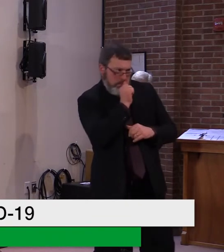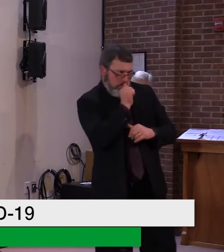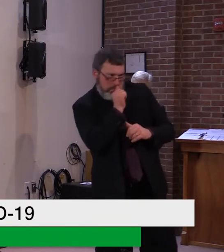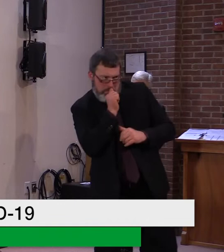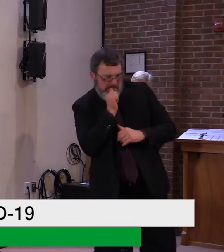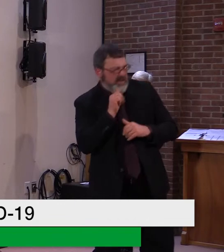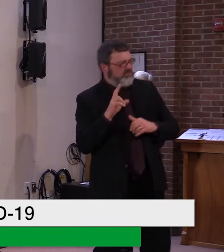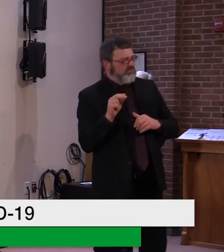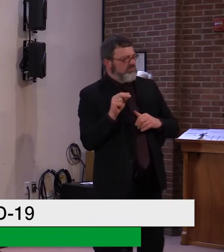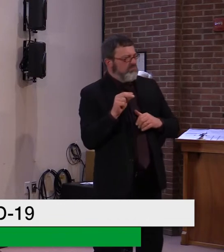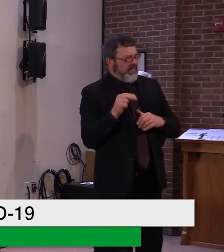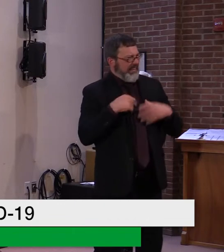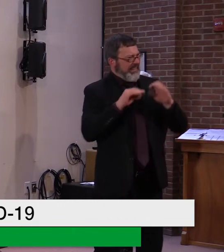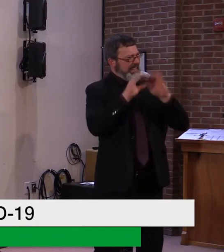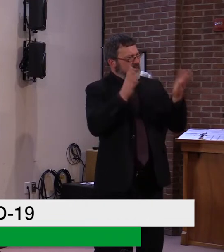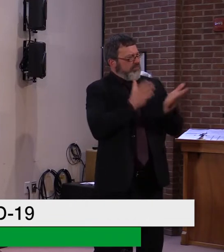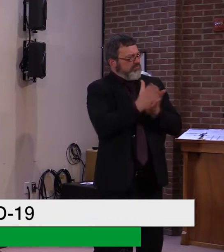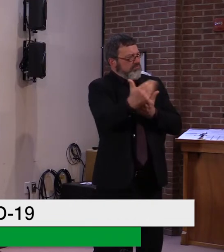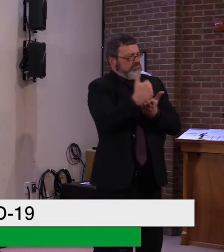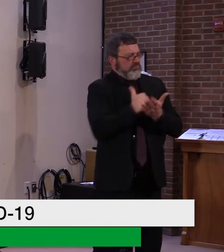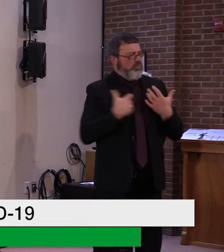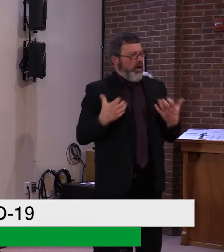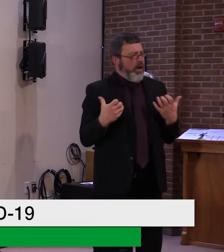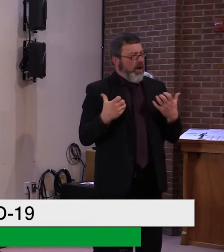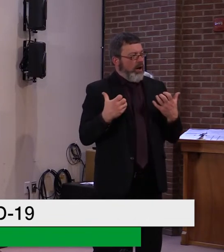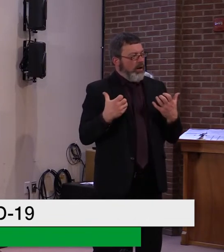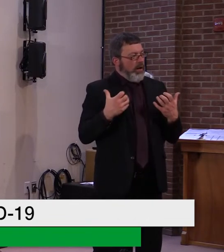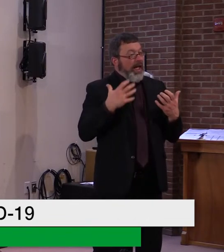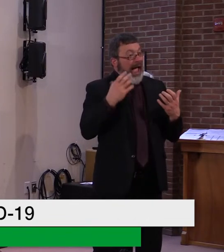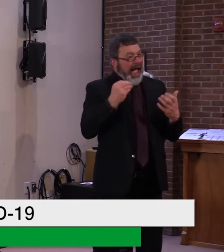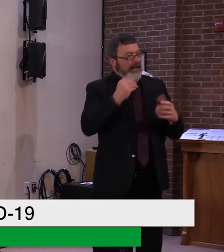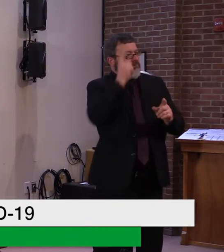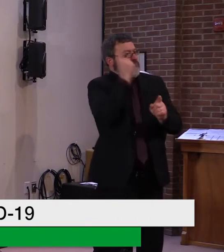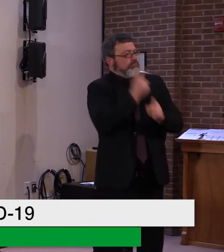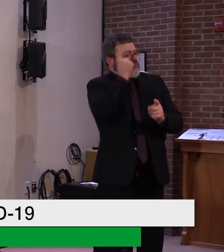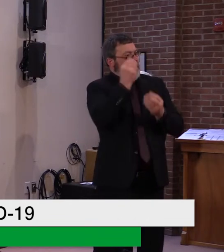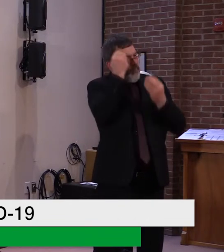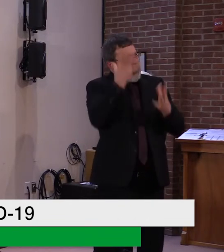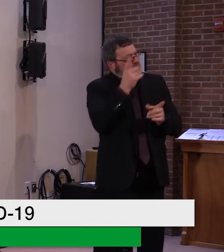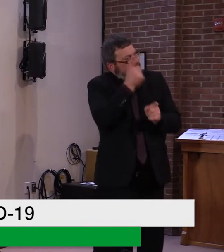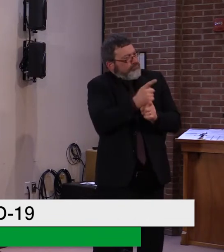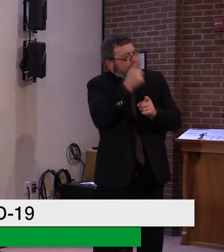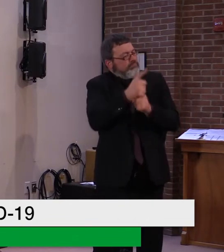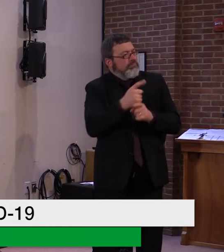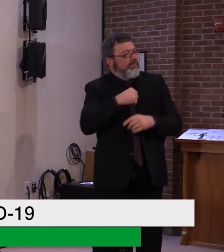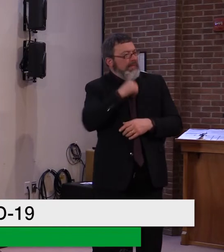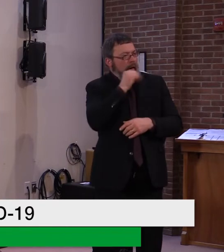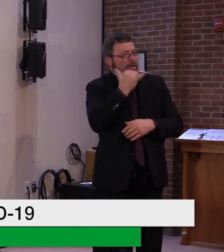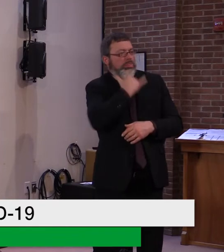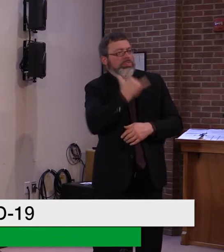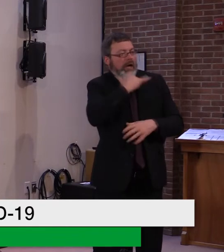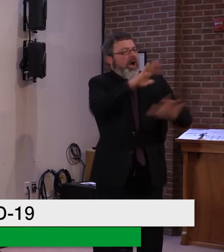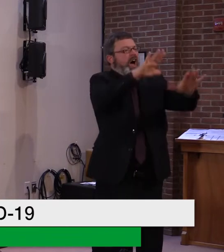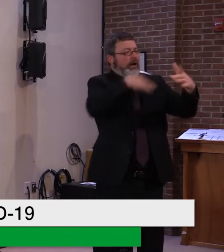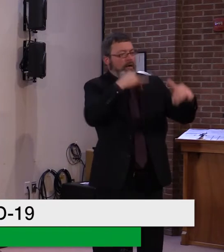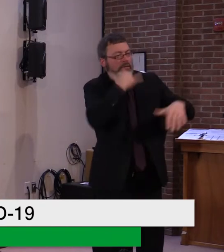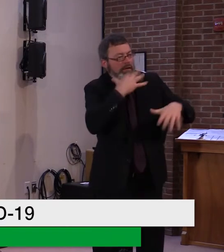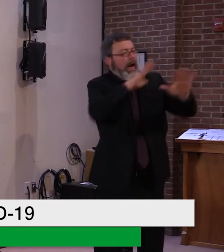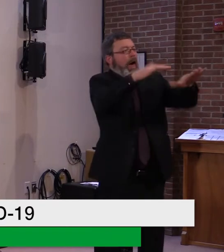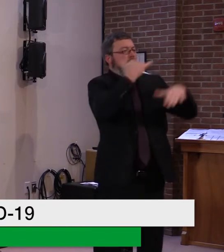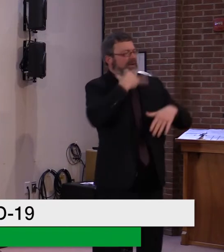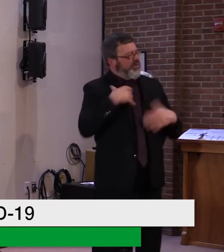useful information um and that's all we'll say well